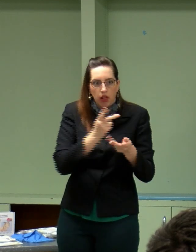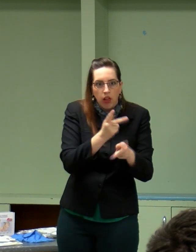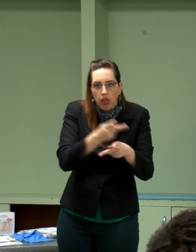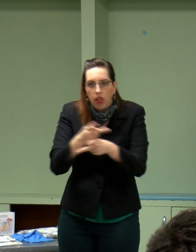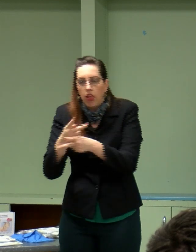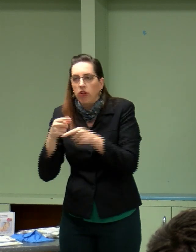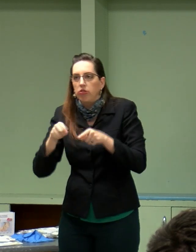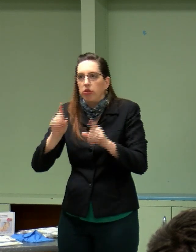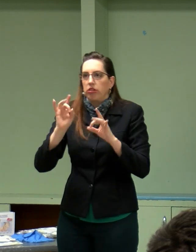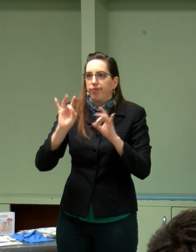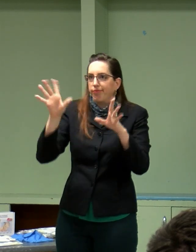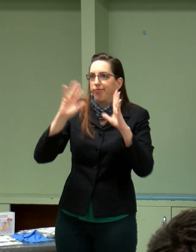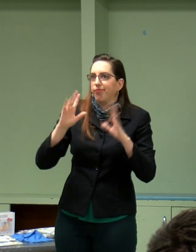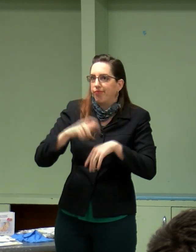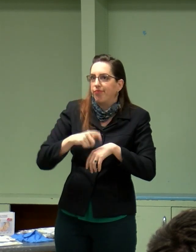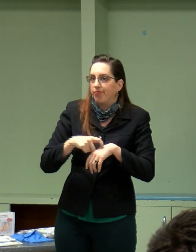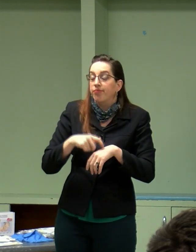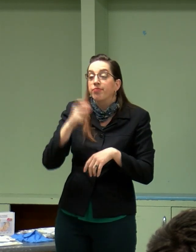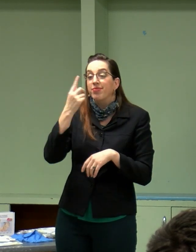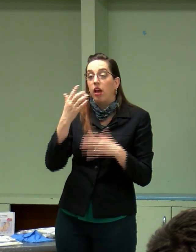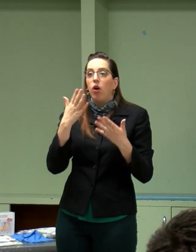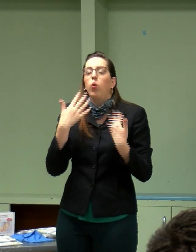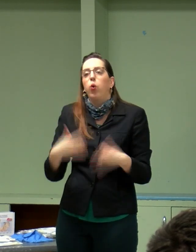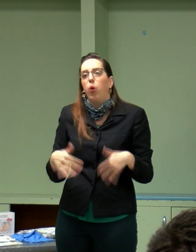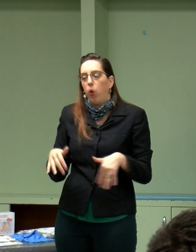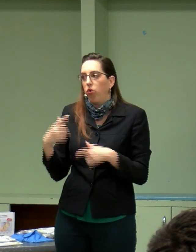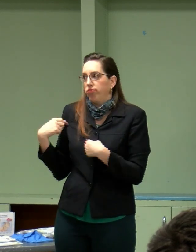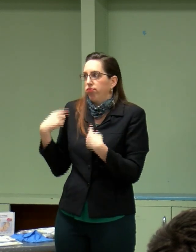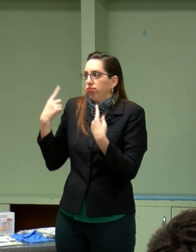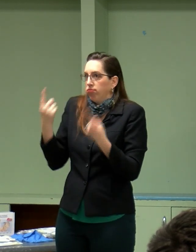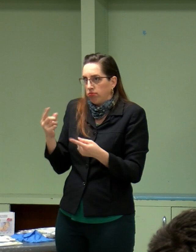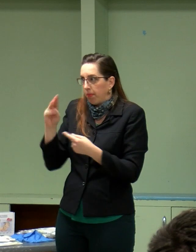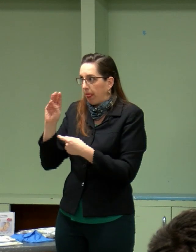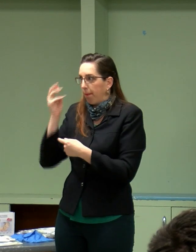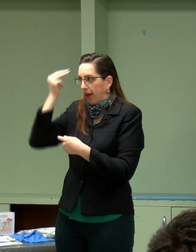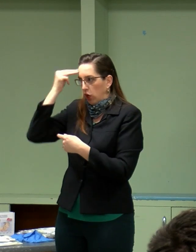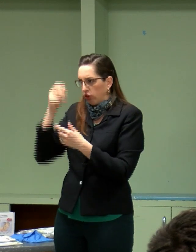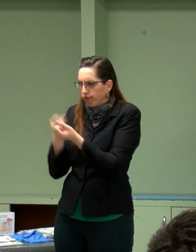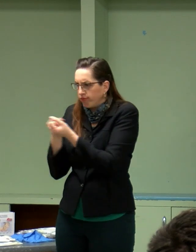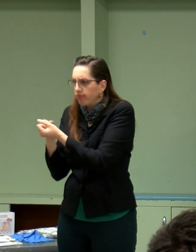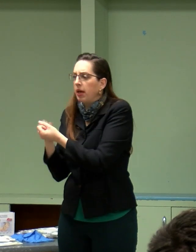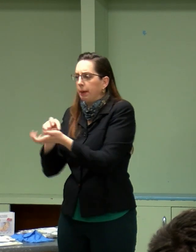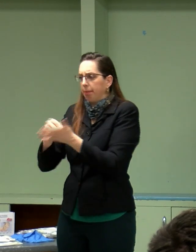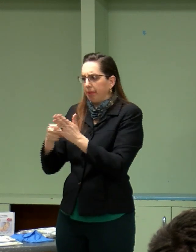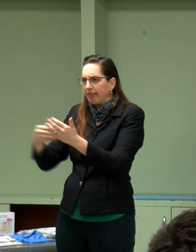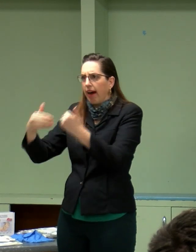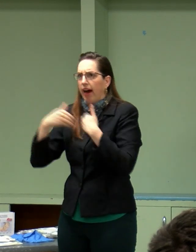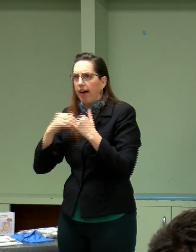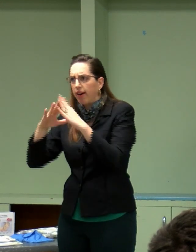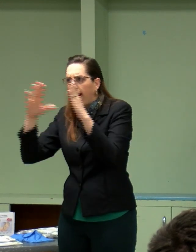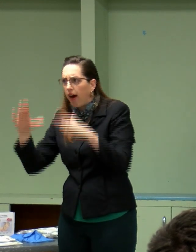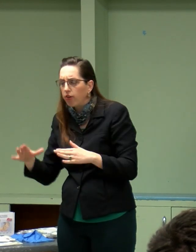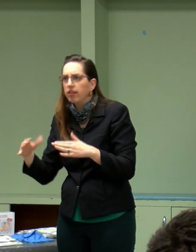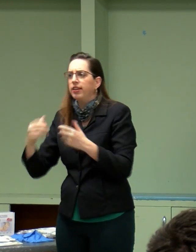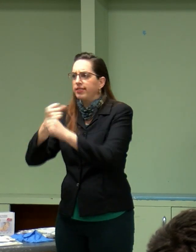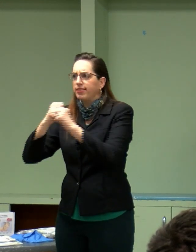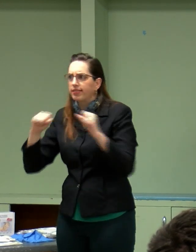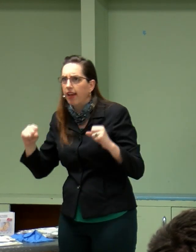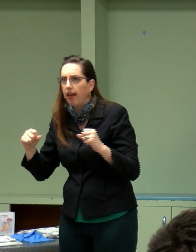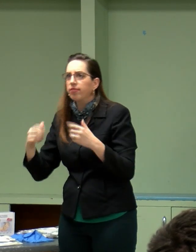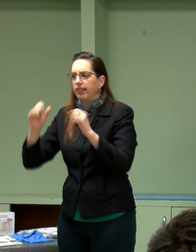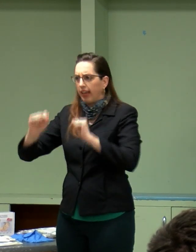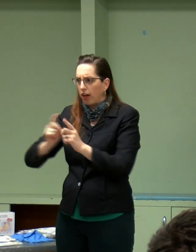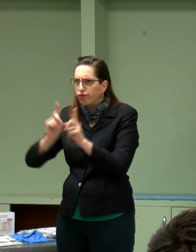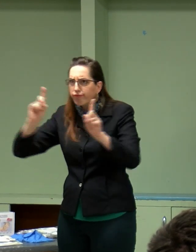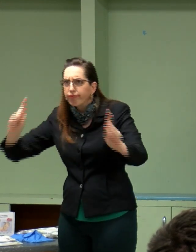during this emergency time. But thankfully they are housed and they are safe and they are able to social distance and they are having their